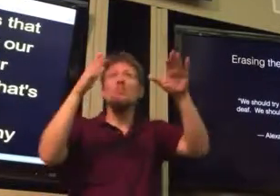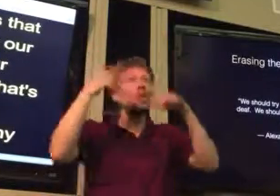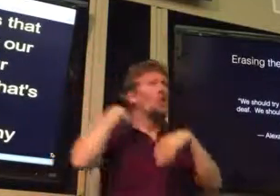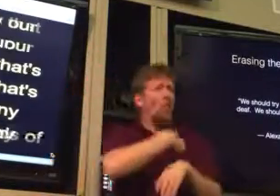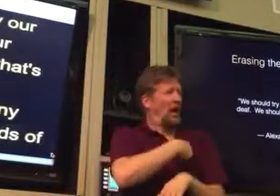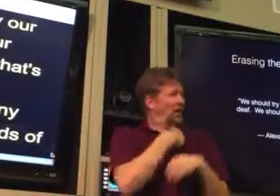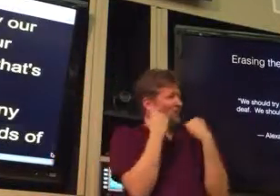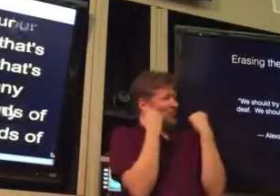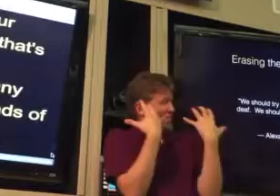stop.